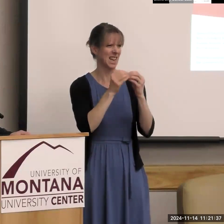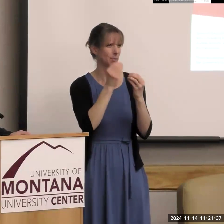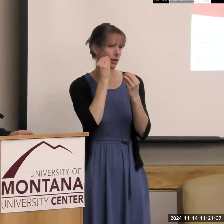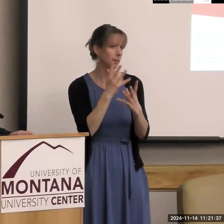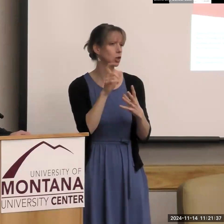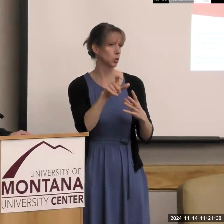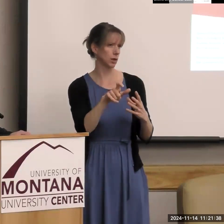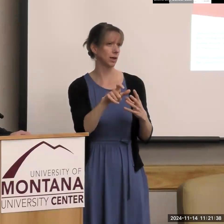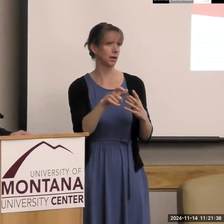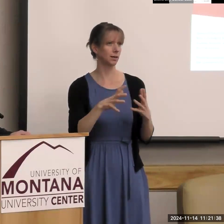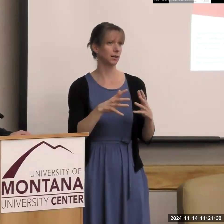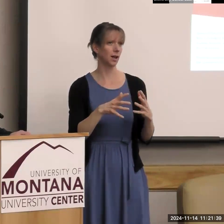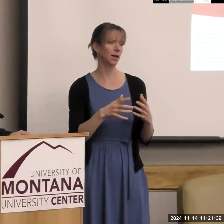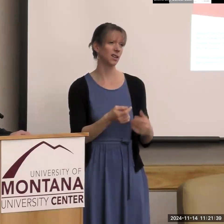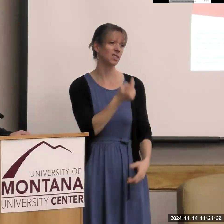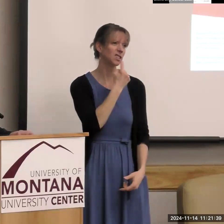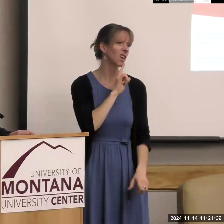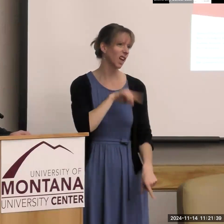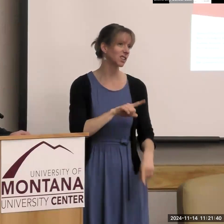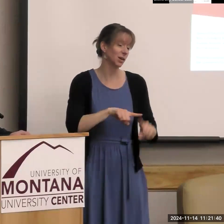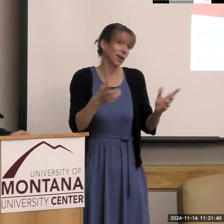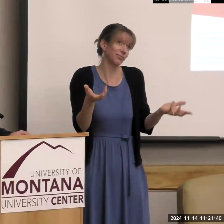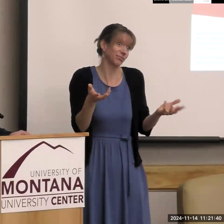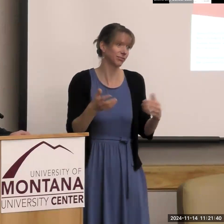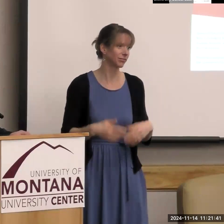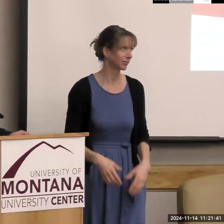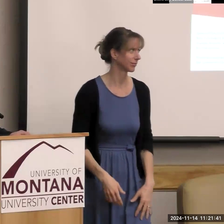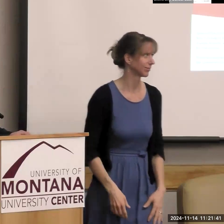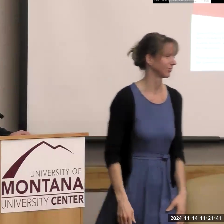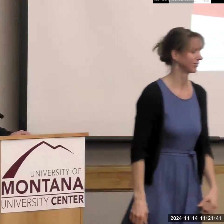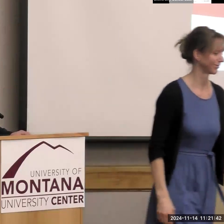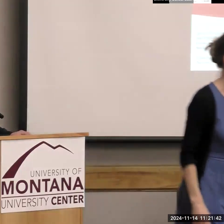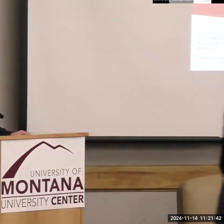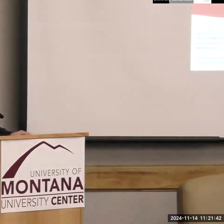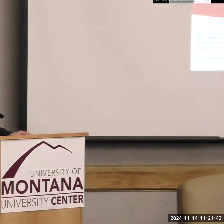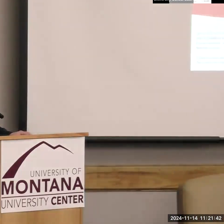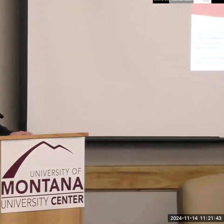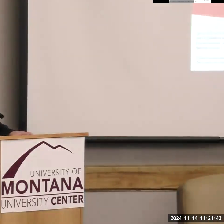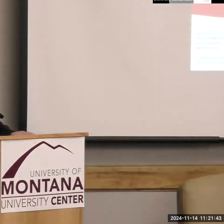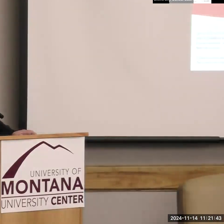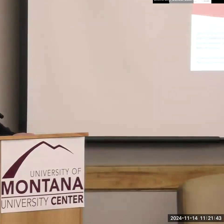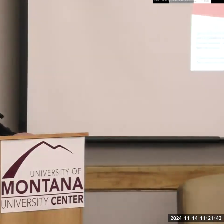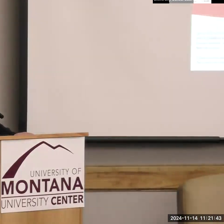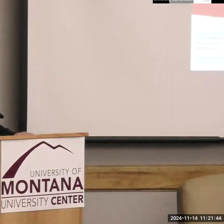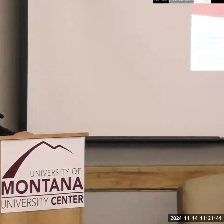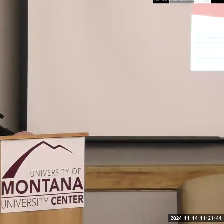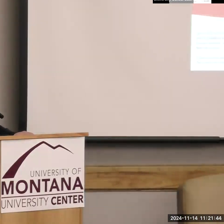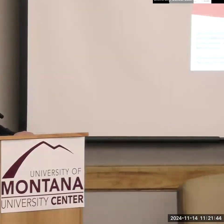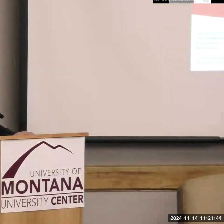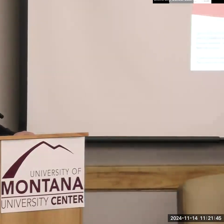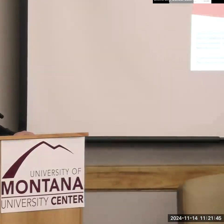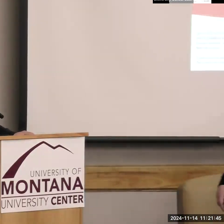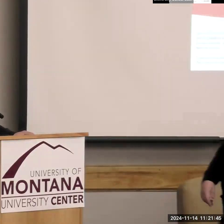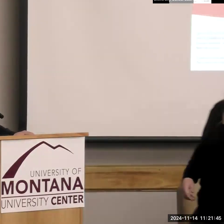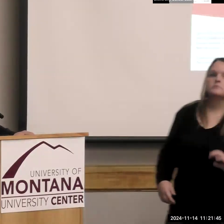a kind of a sucky answer, but it's. And this is Lindsay from Kentucky. It was a great question, Mackenzie, and a great